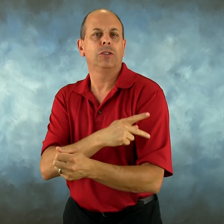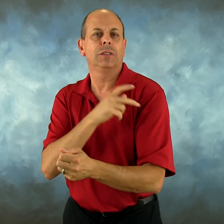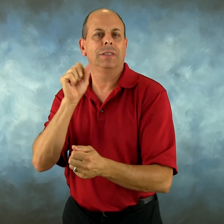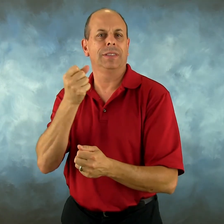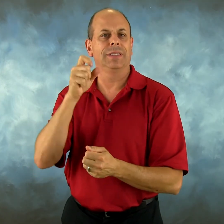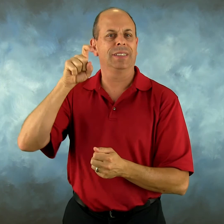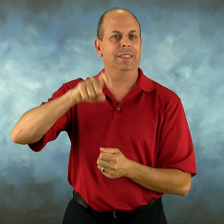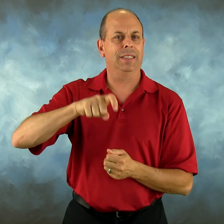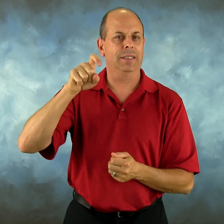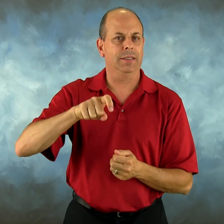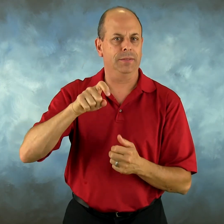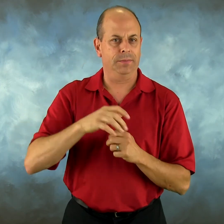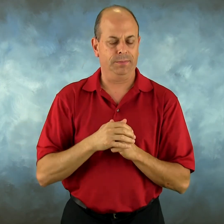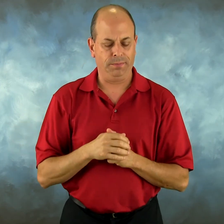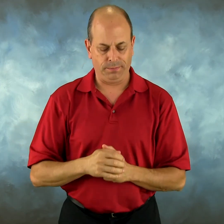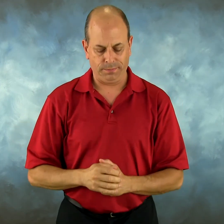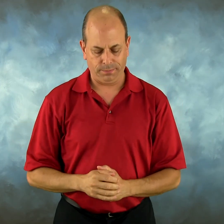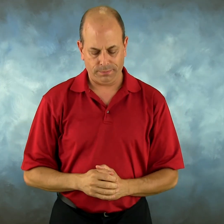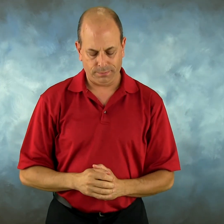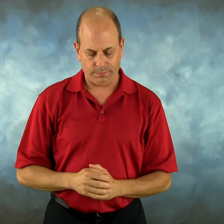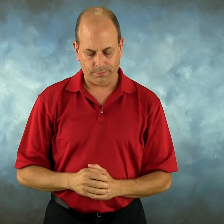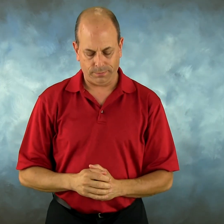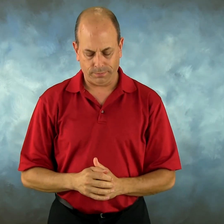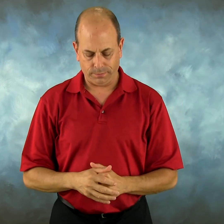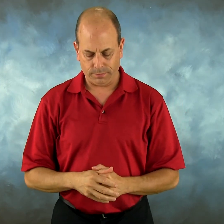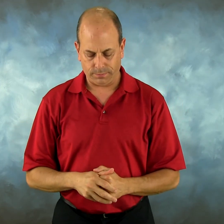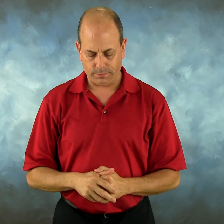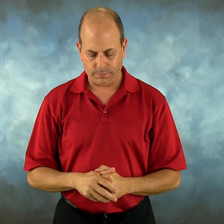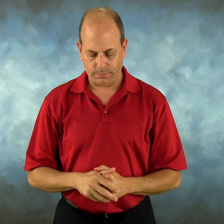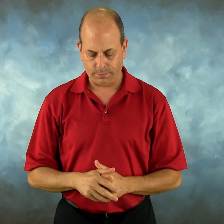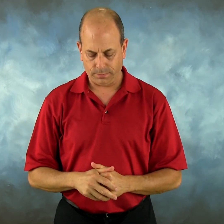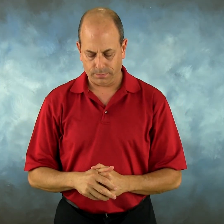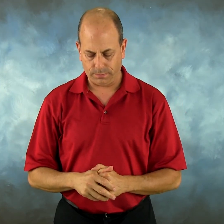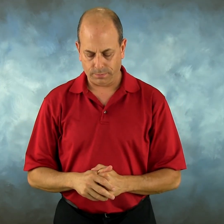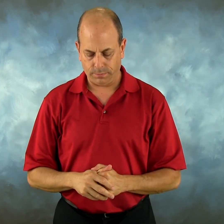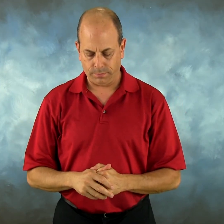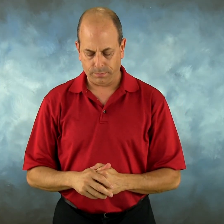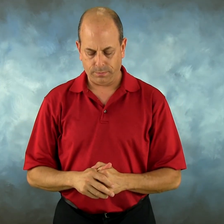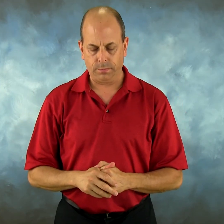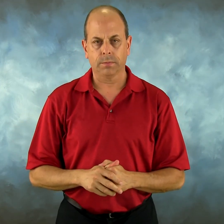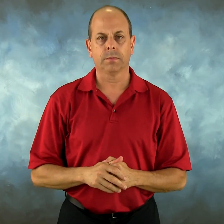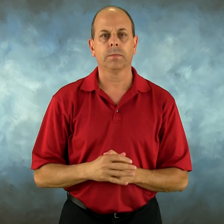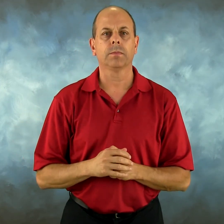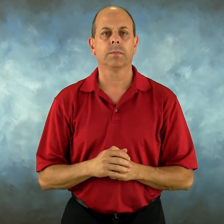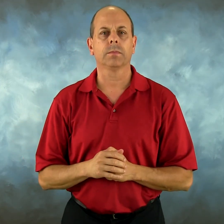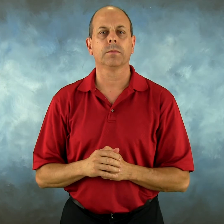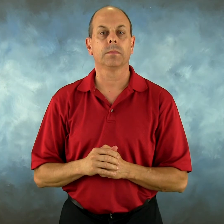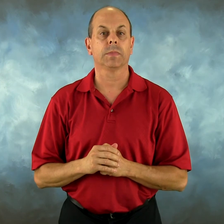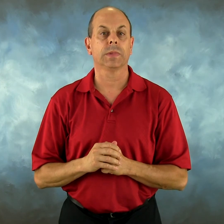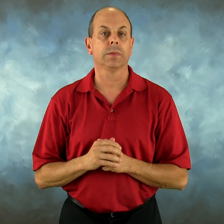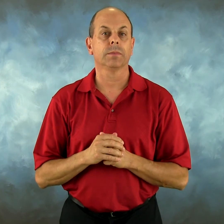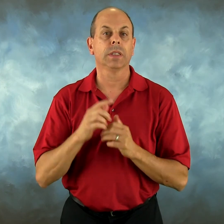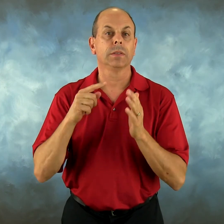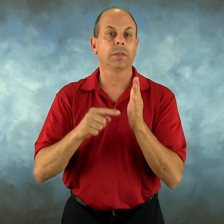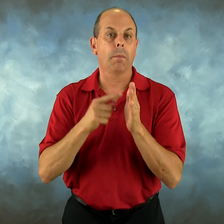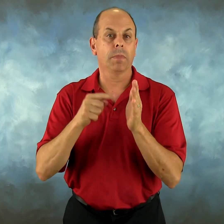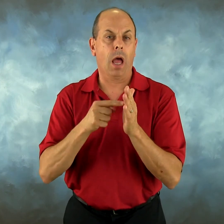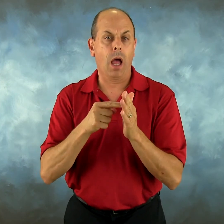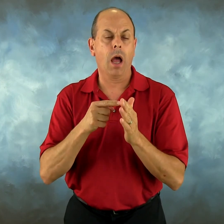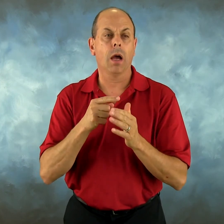do, but trying to accommodate patients with hearing loss does require patience and for you to slow